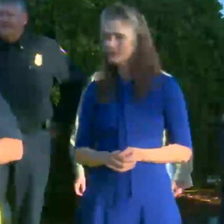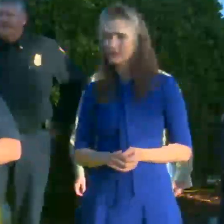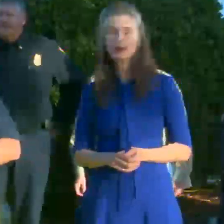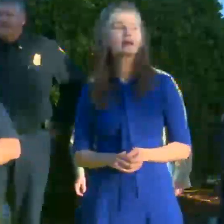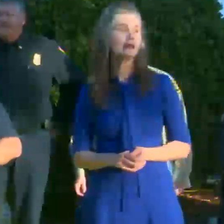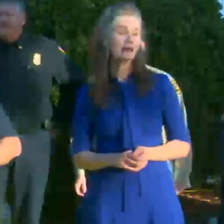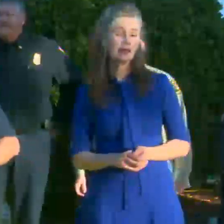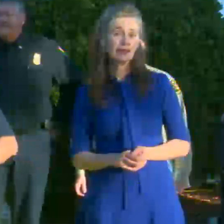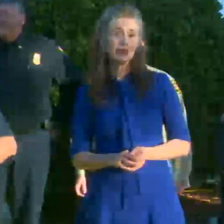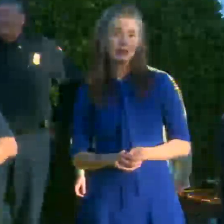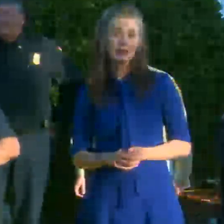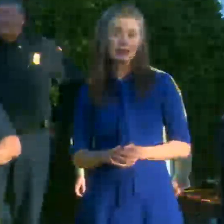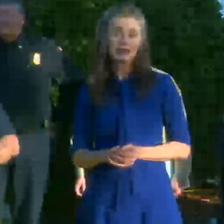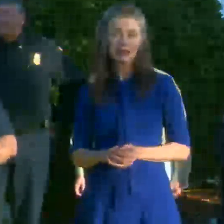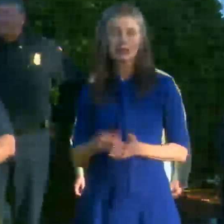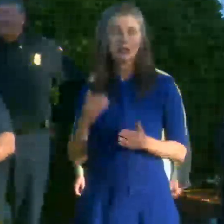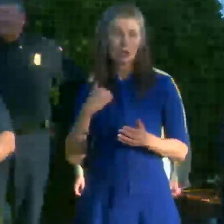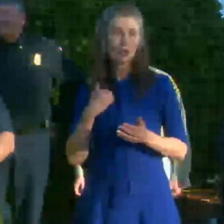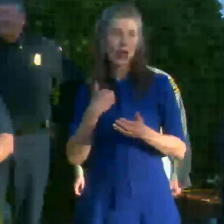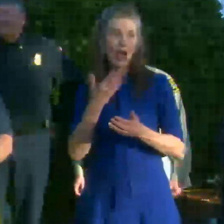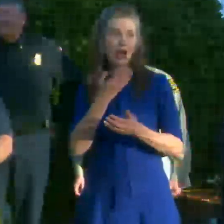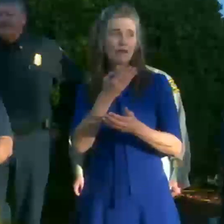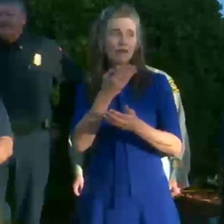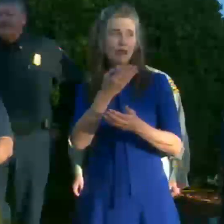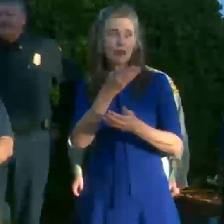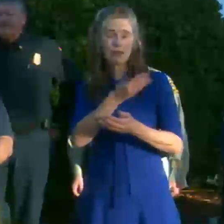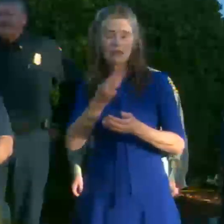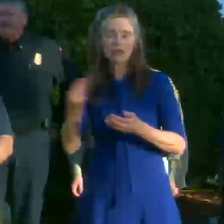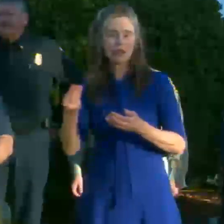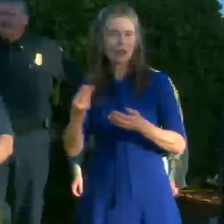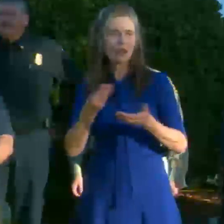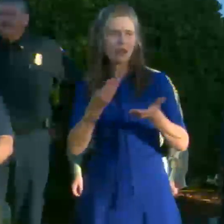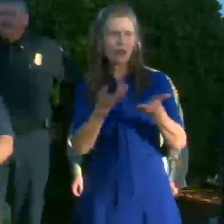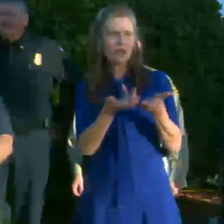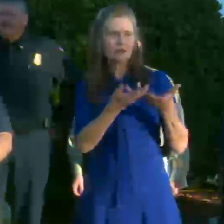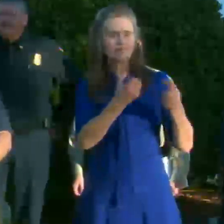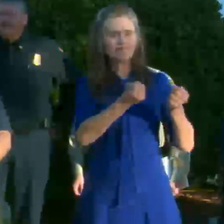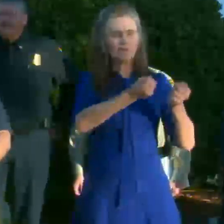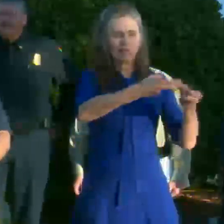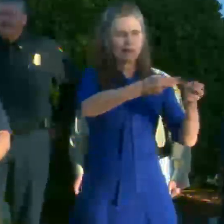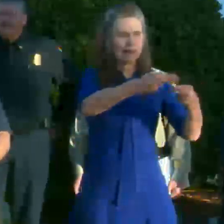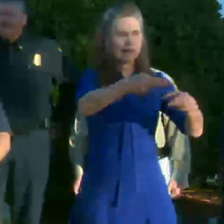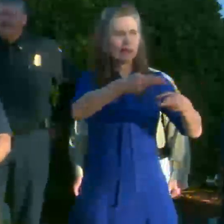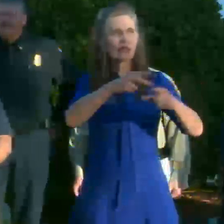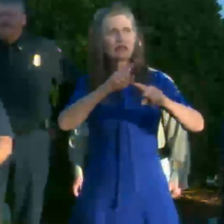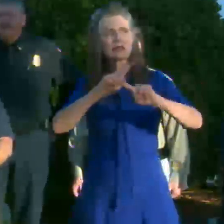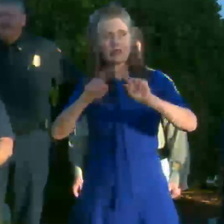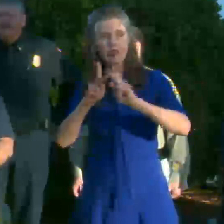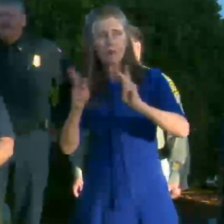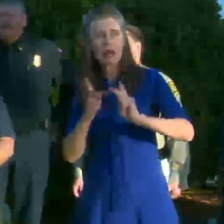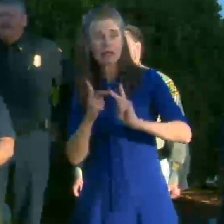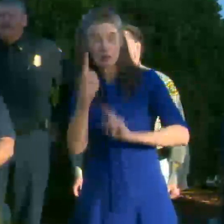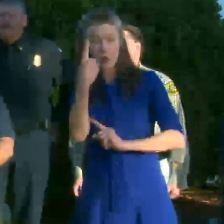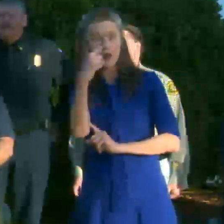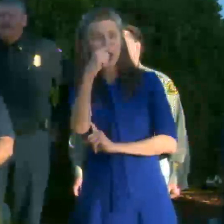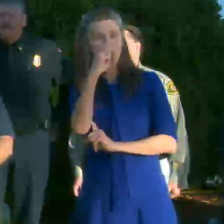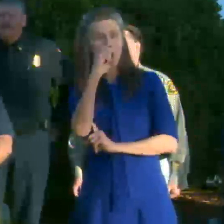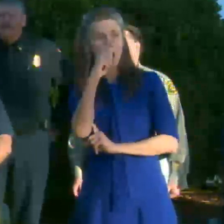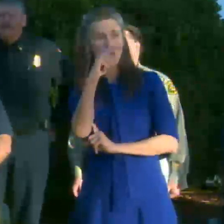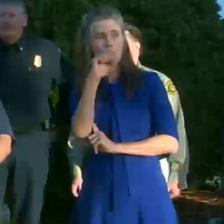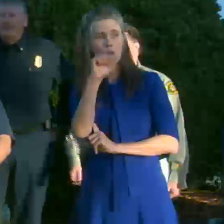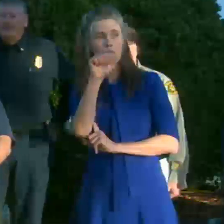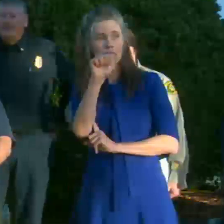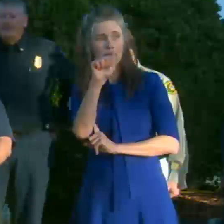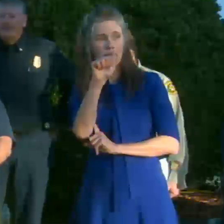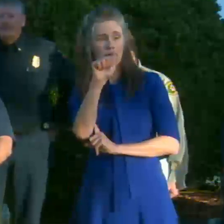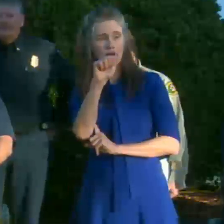We have material is going to multiple places, including Goleta Beach and the end of Ash Avenue